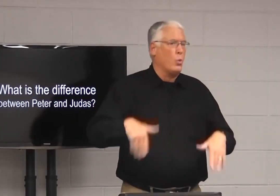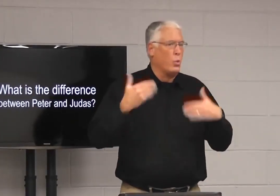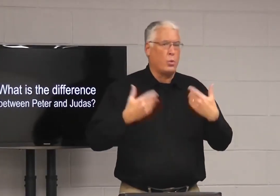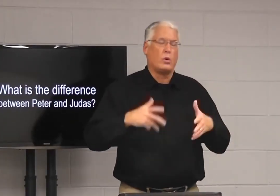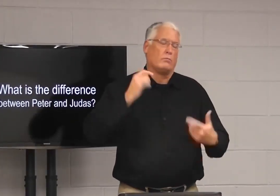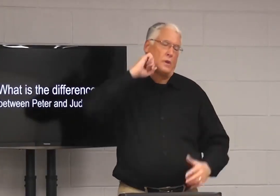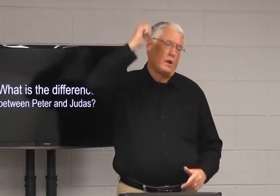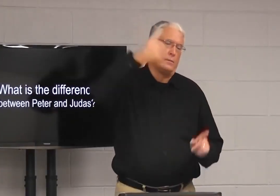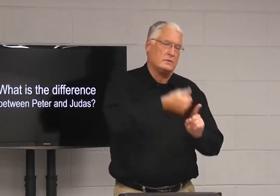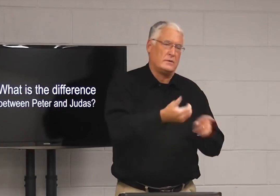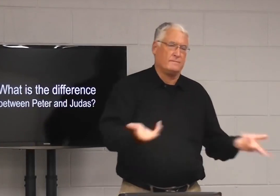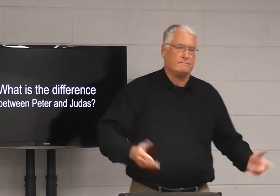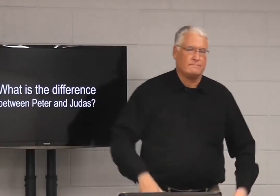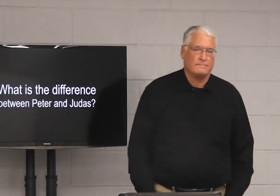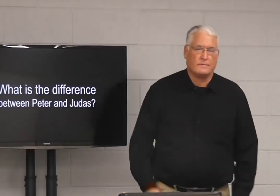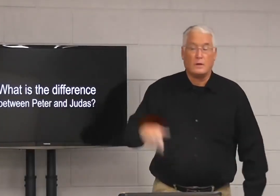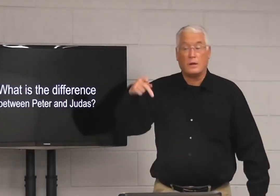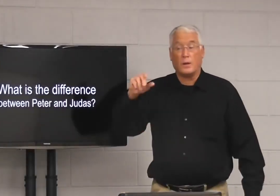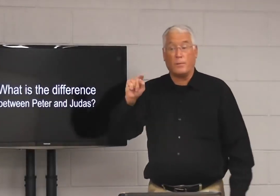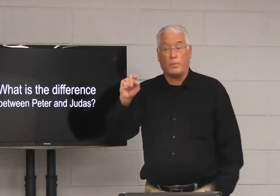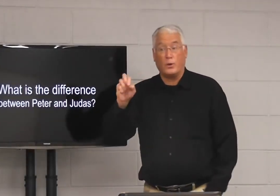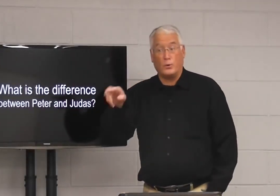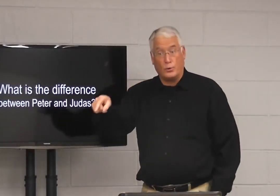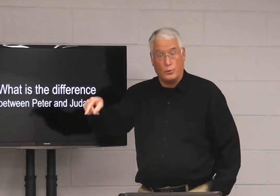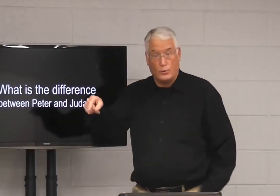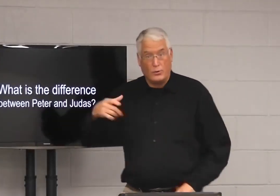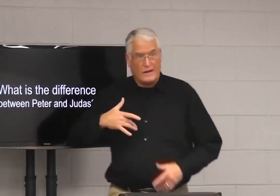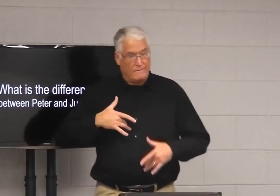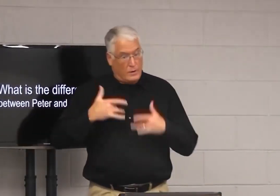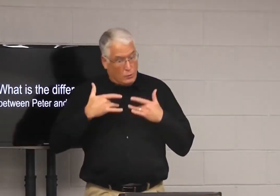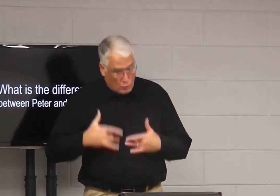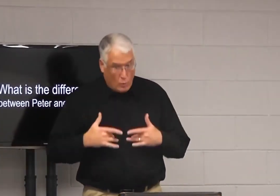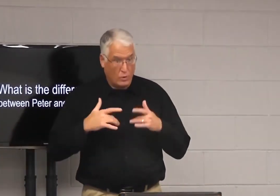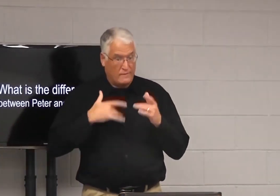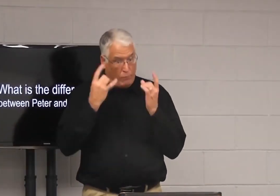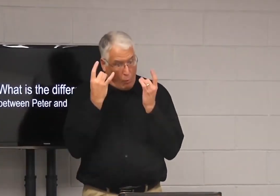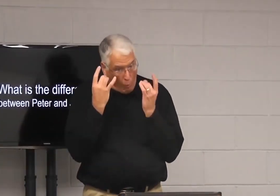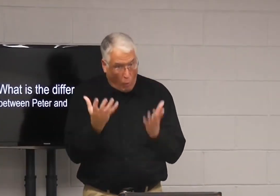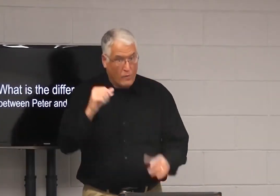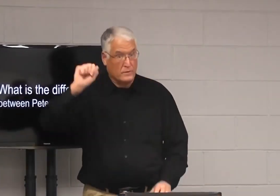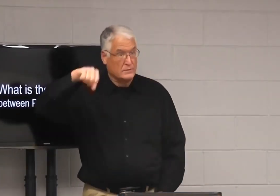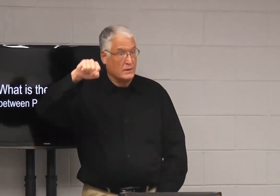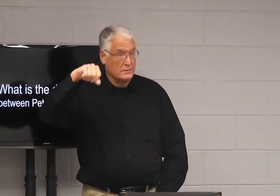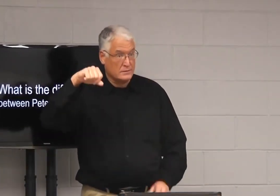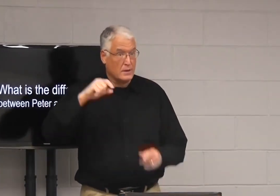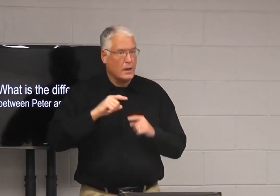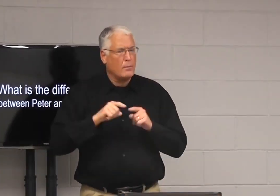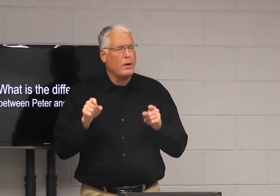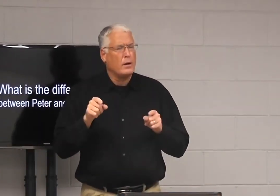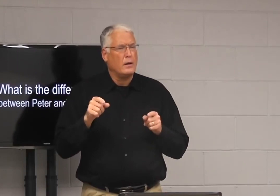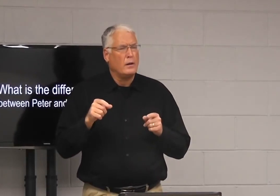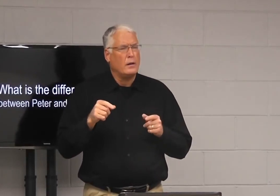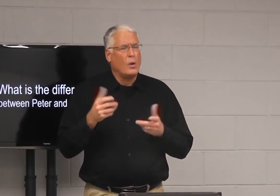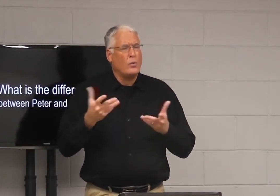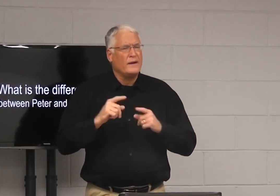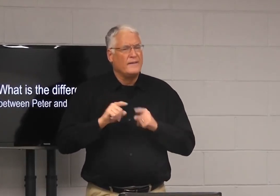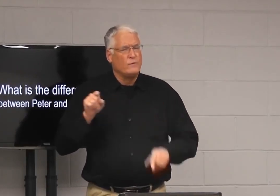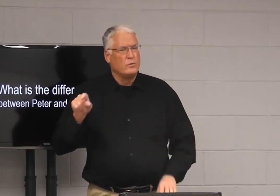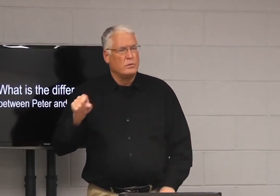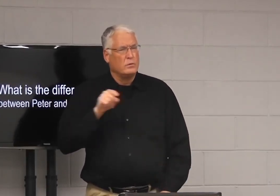Very depressed, and he hung himself. Now Peter, he felt depressed, he felt horrible, yes. But what